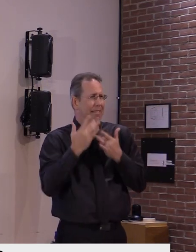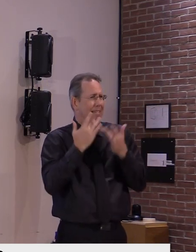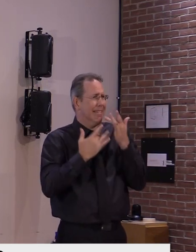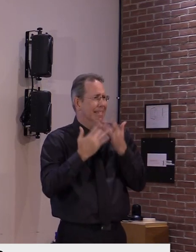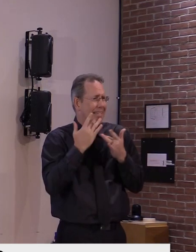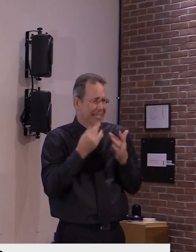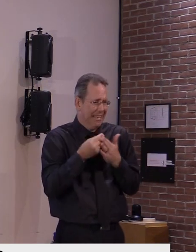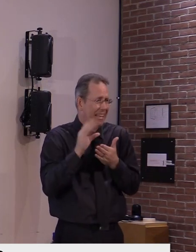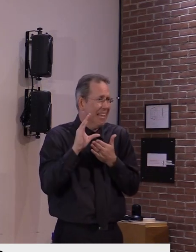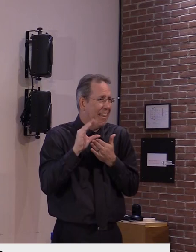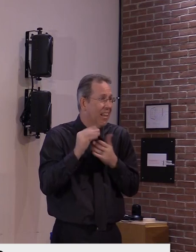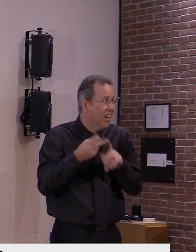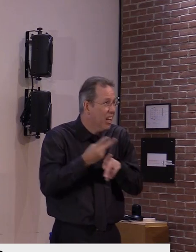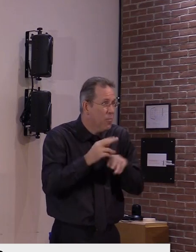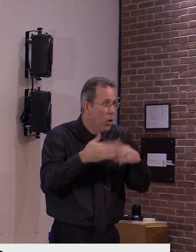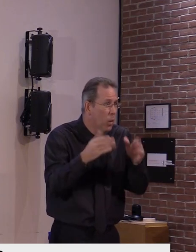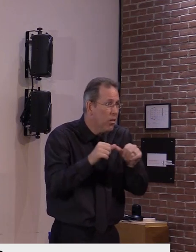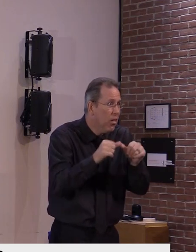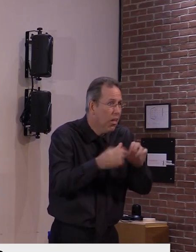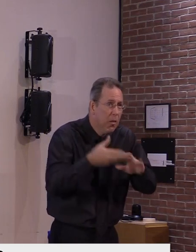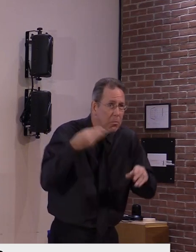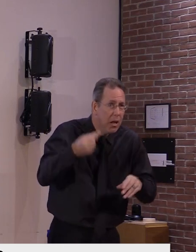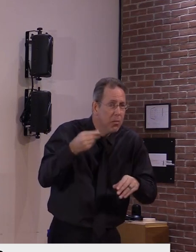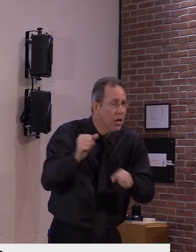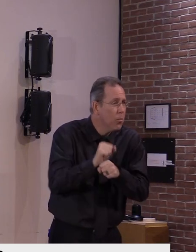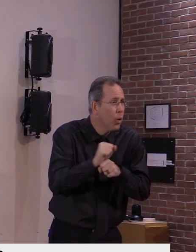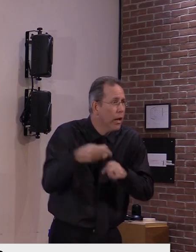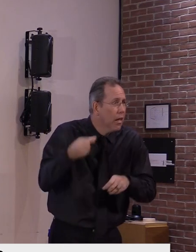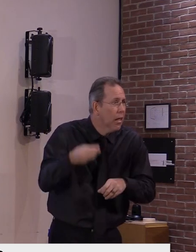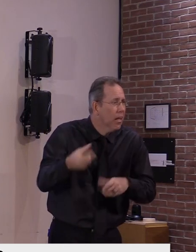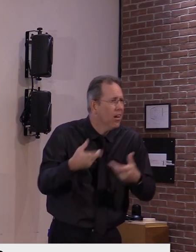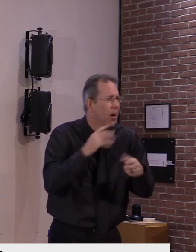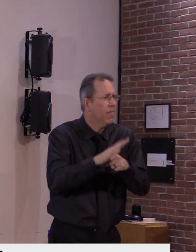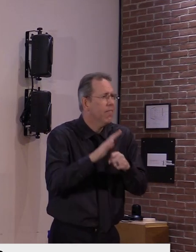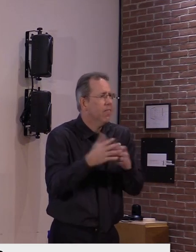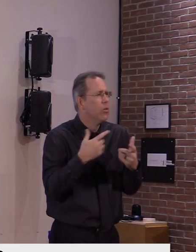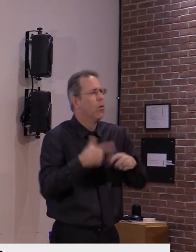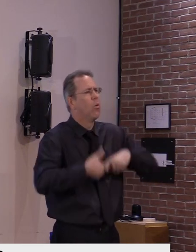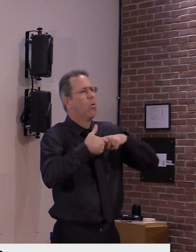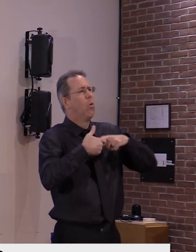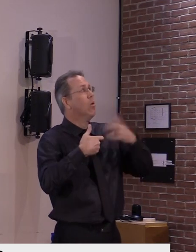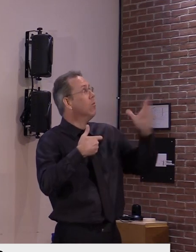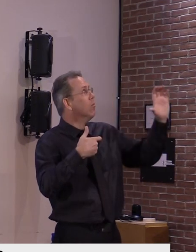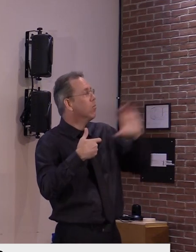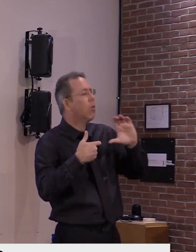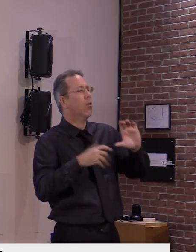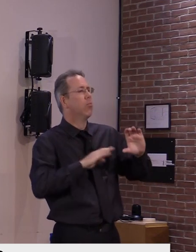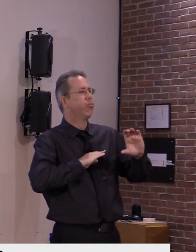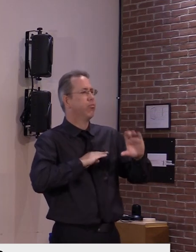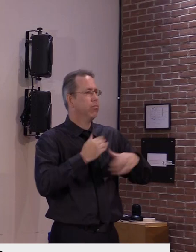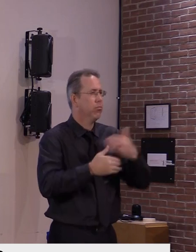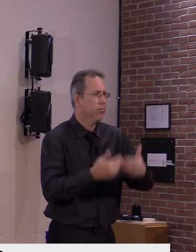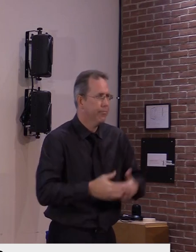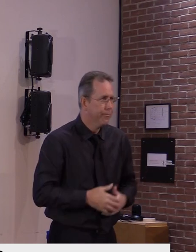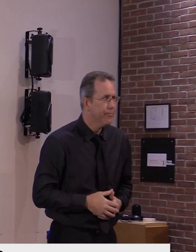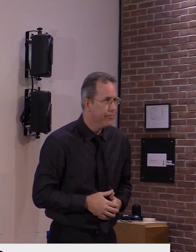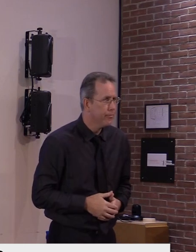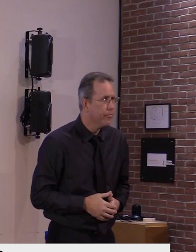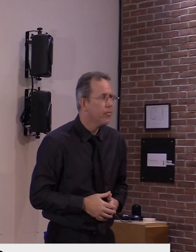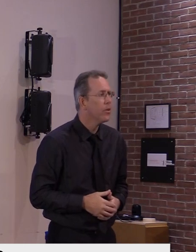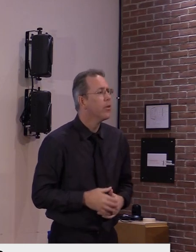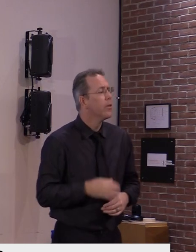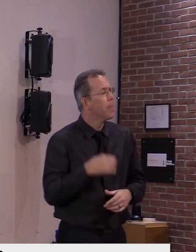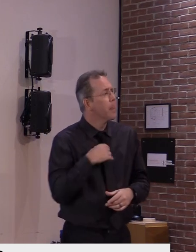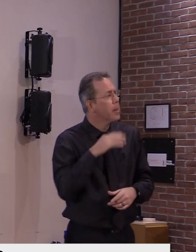we're going to see this, a bit of an uptick, I believe, over the next couple of months as we get over the